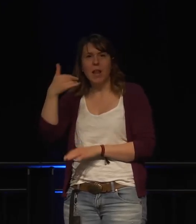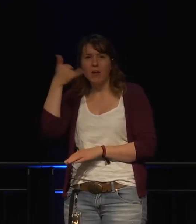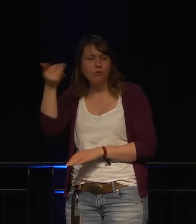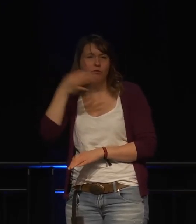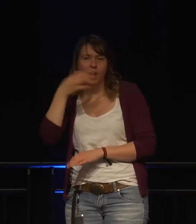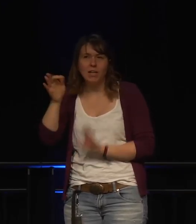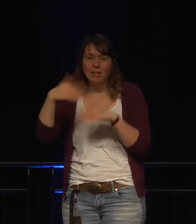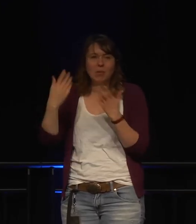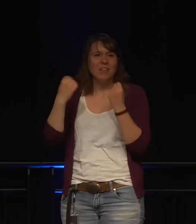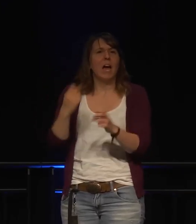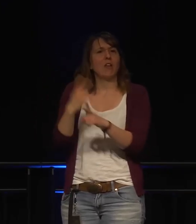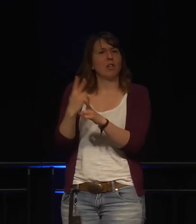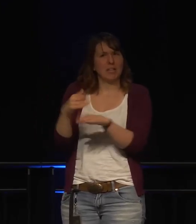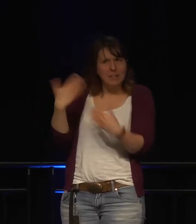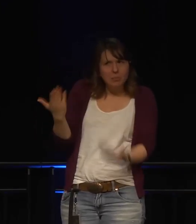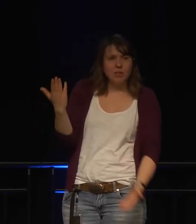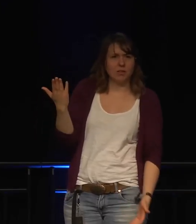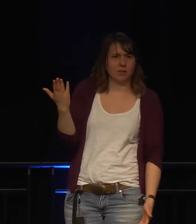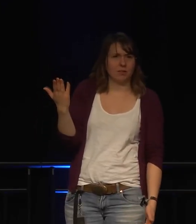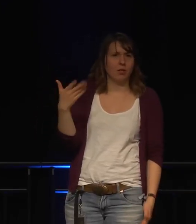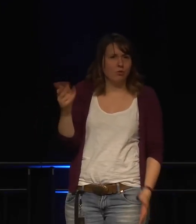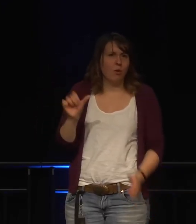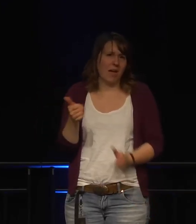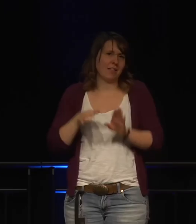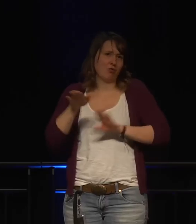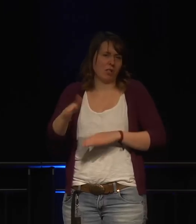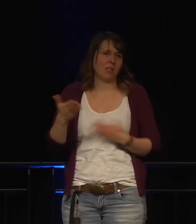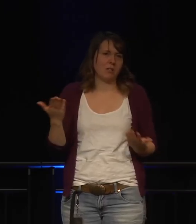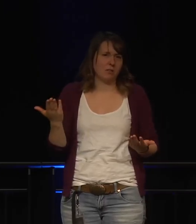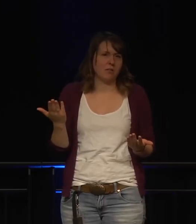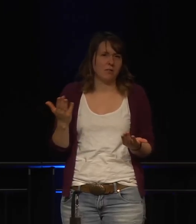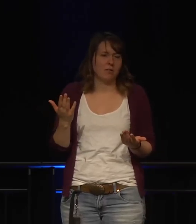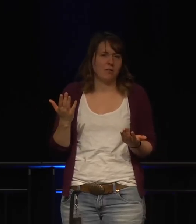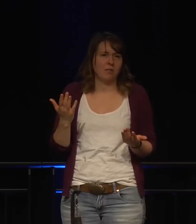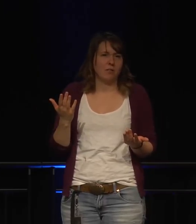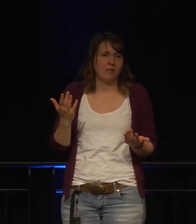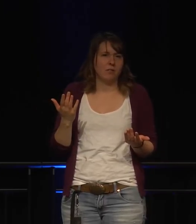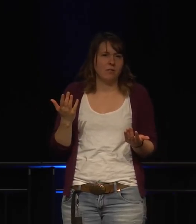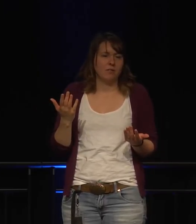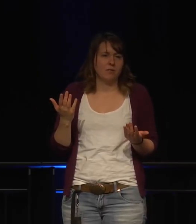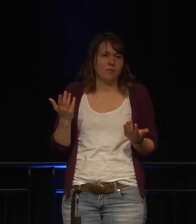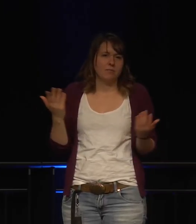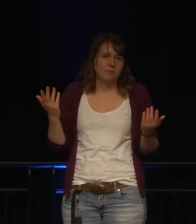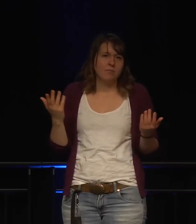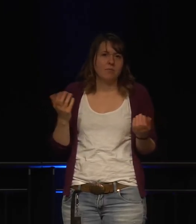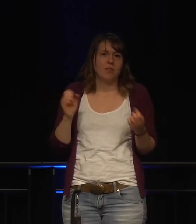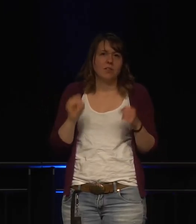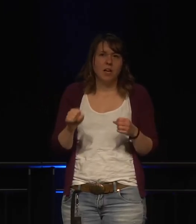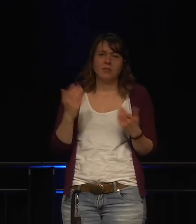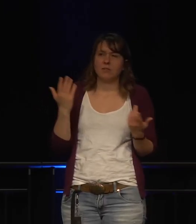what I said was I would write them and ask for standards.